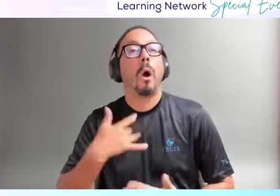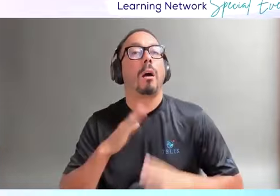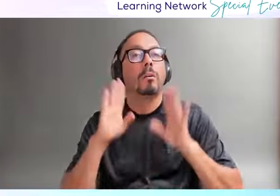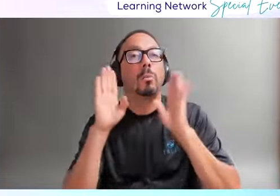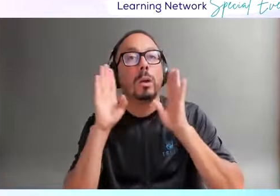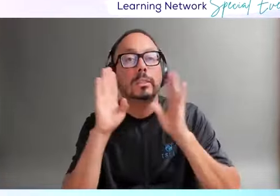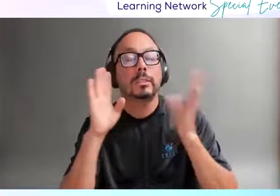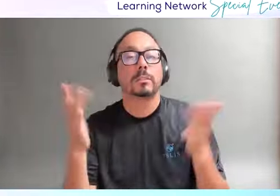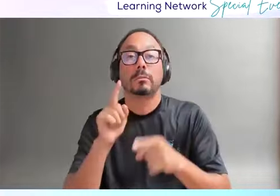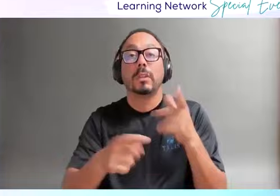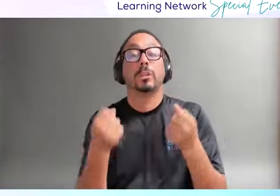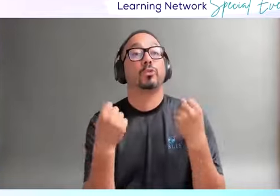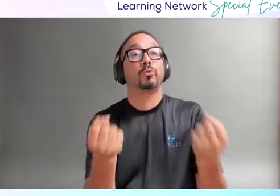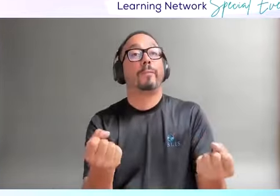cars or making judgments.